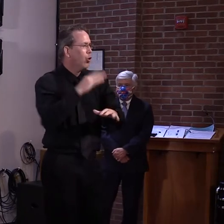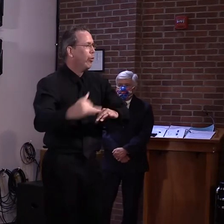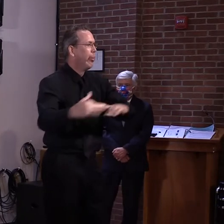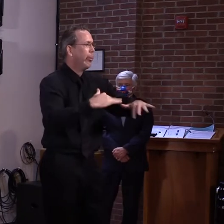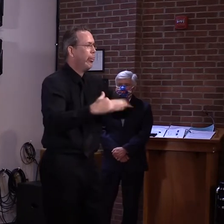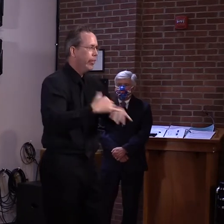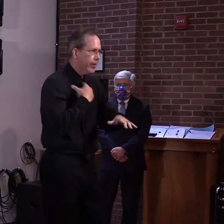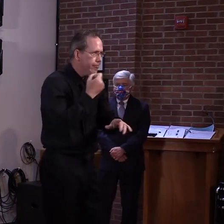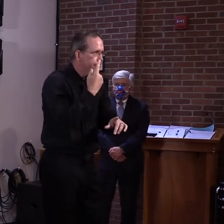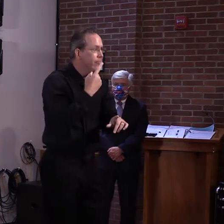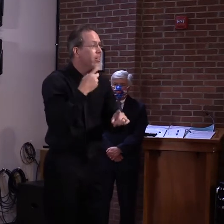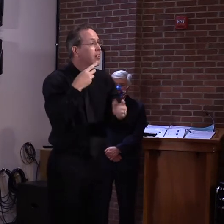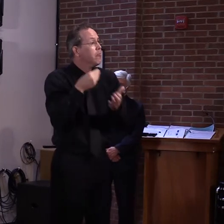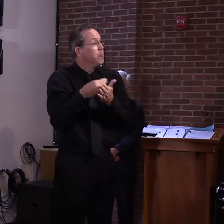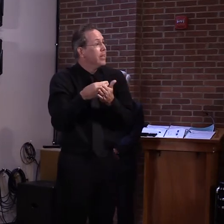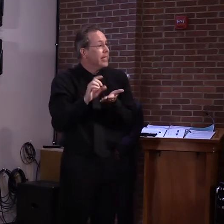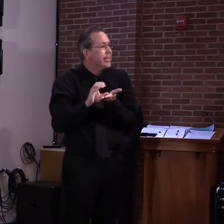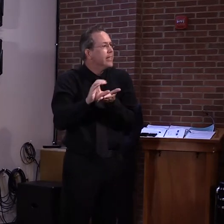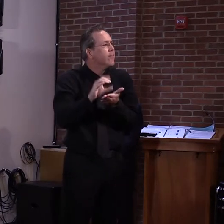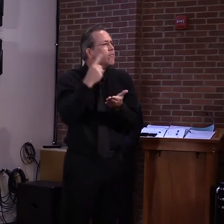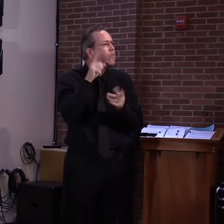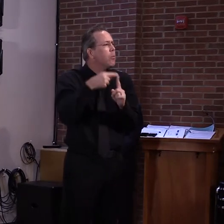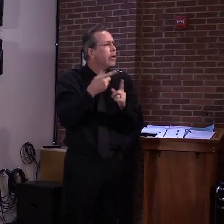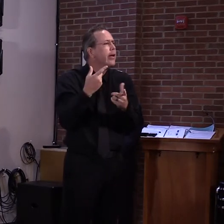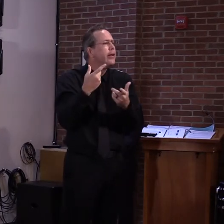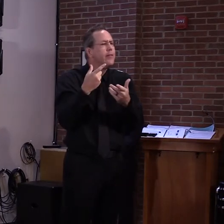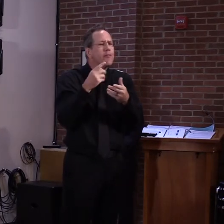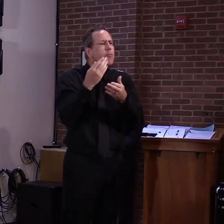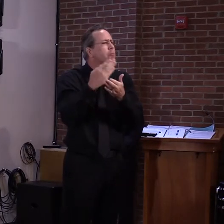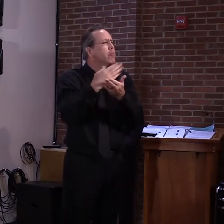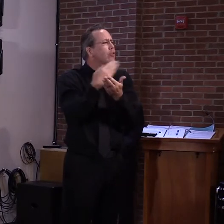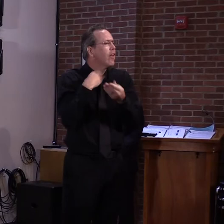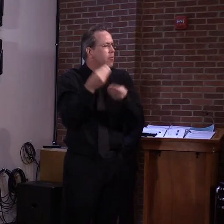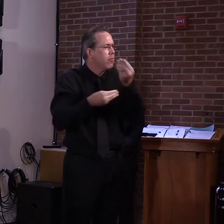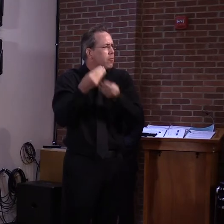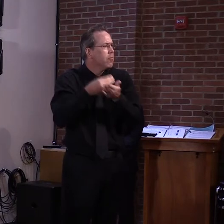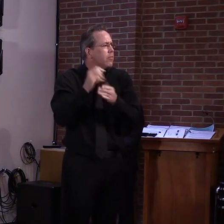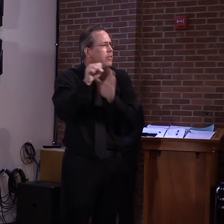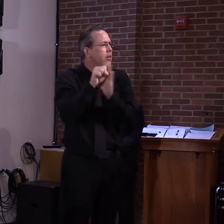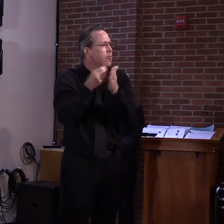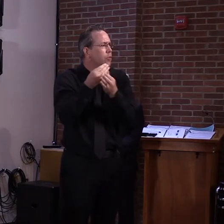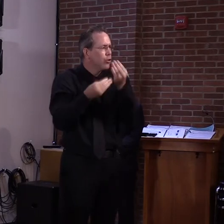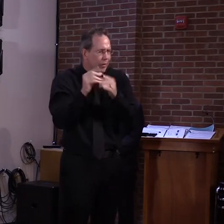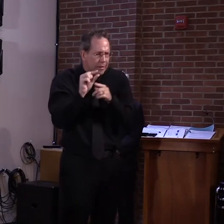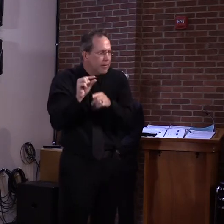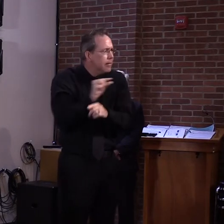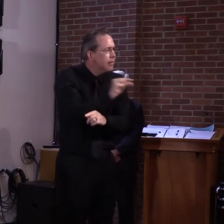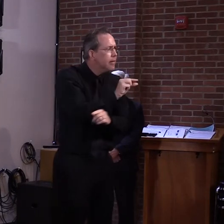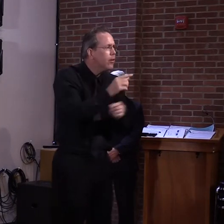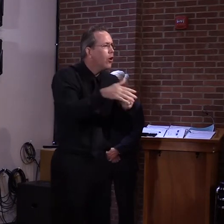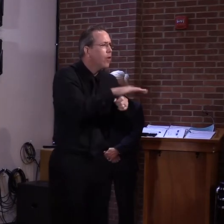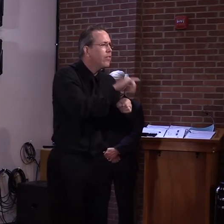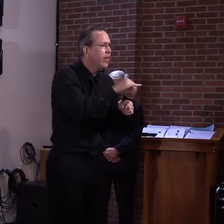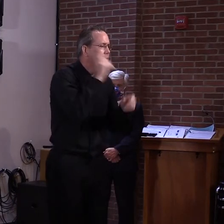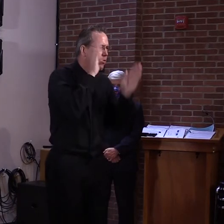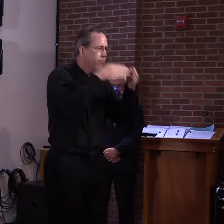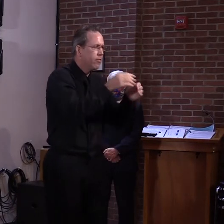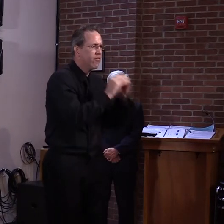the lakes and streams to try and assist in doing that. But it was necessary. This was a plan that was put